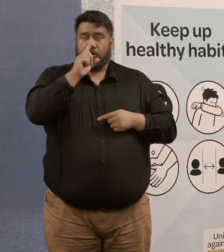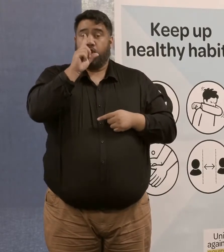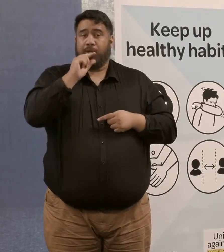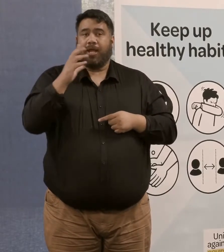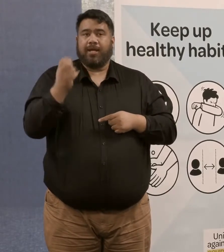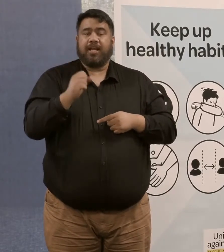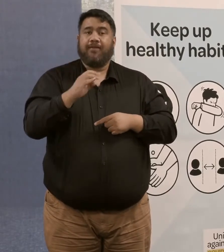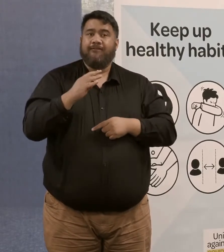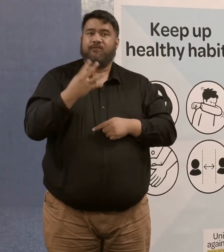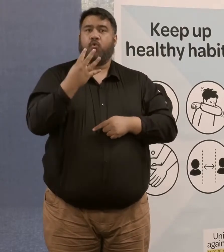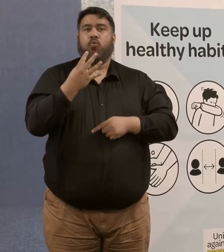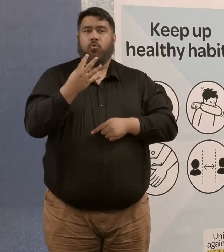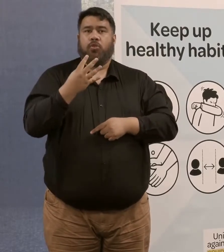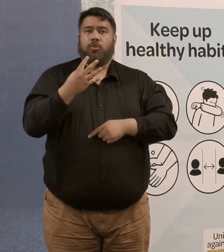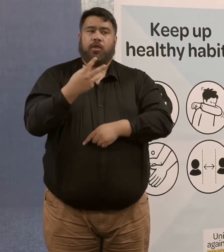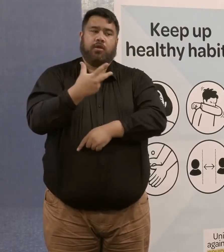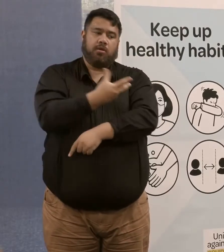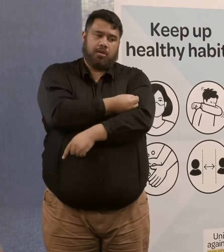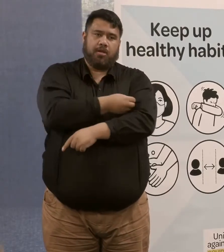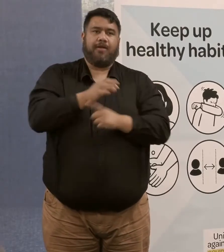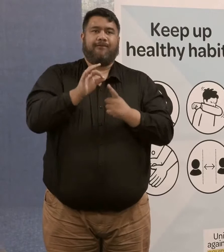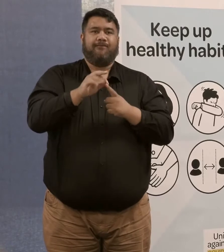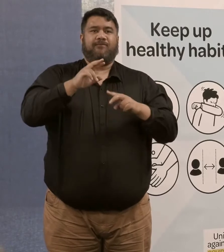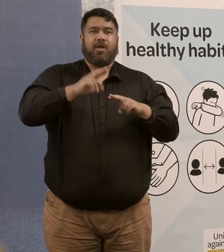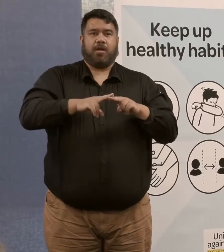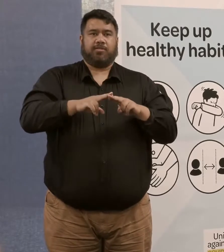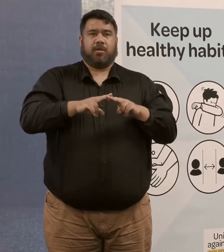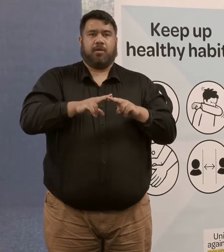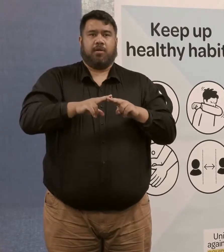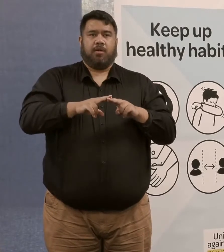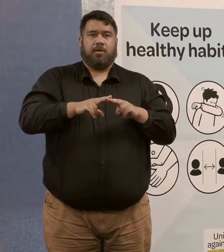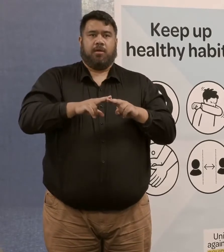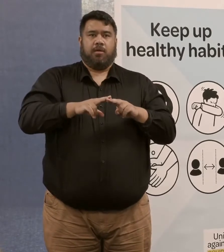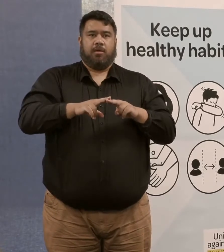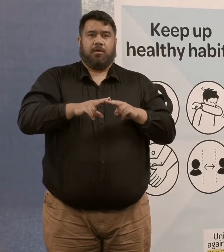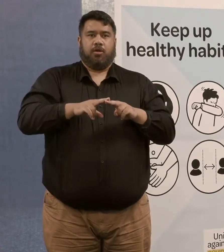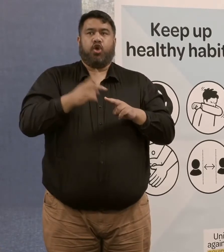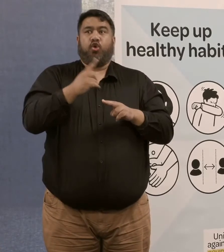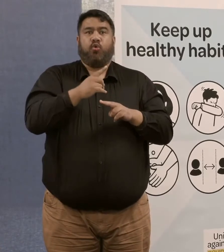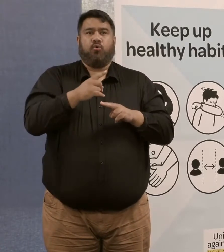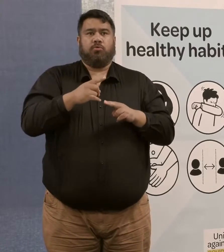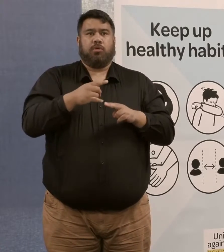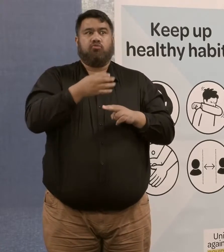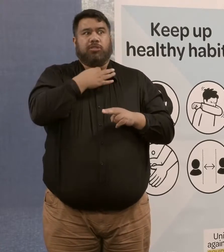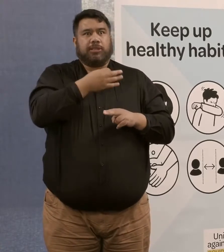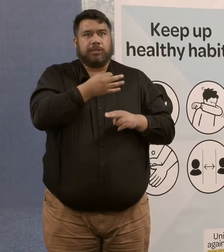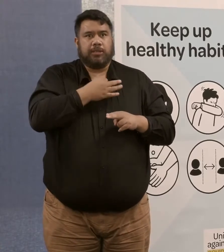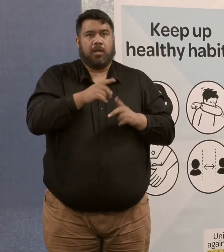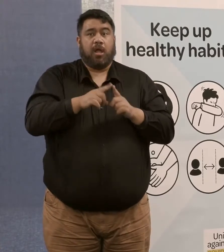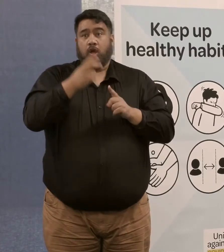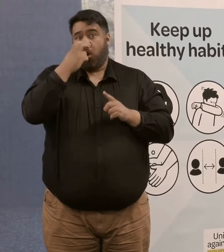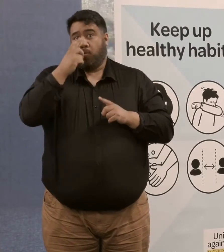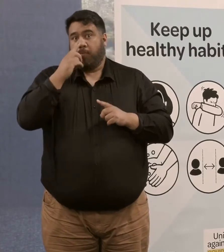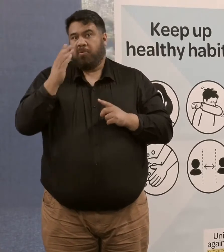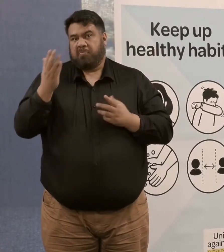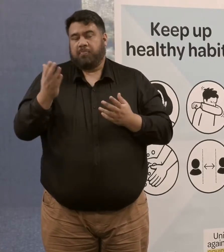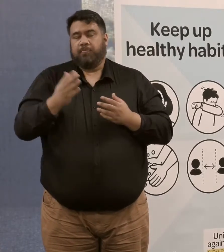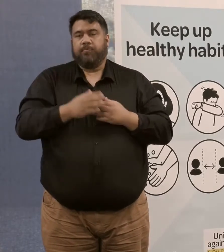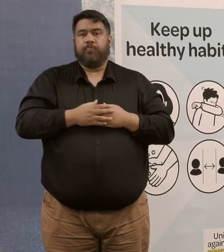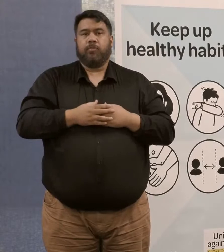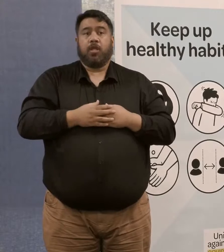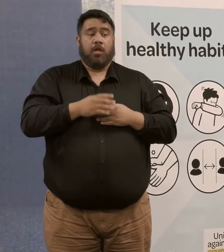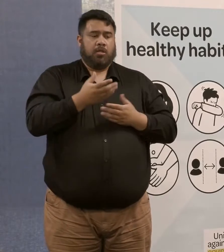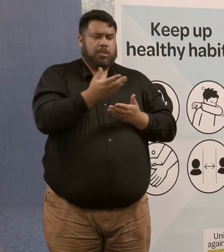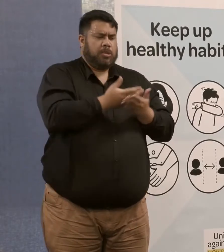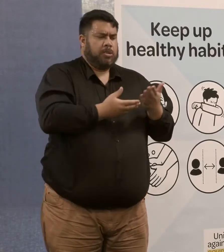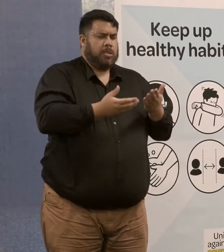vaccine for vulnerable groups, including older people. We'll have an update on that soon as final decisions are